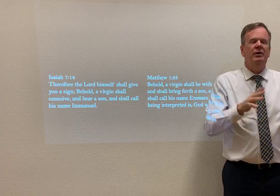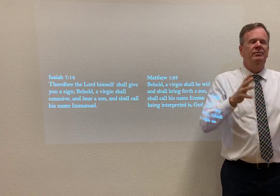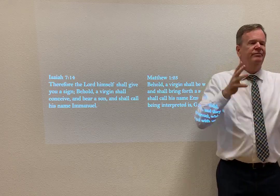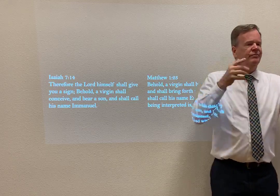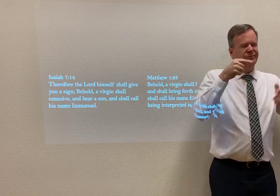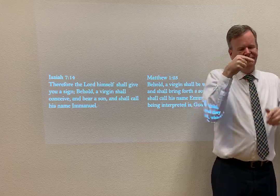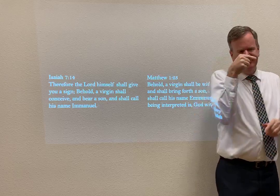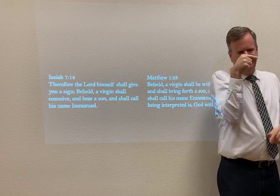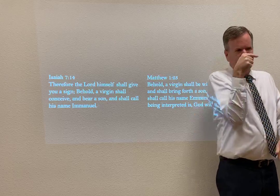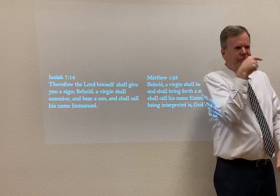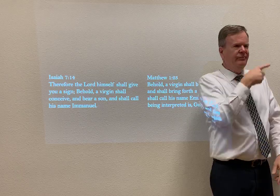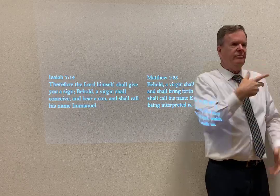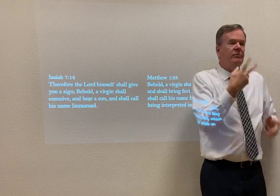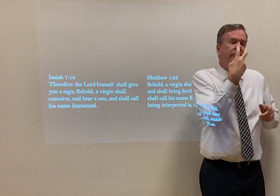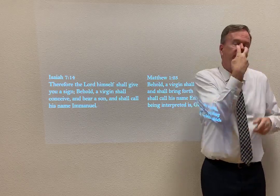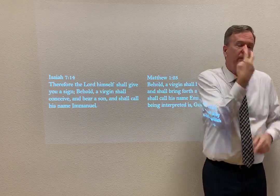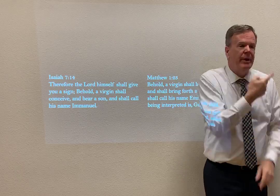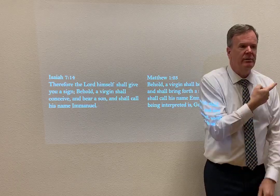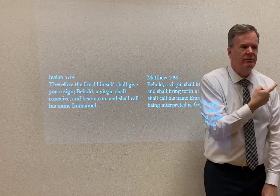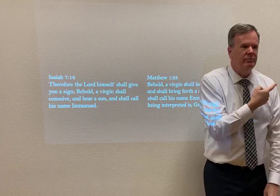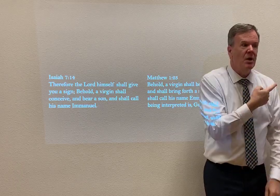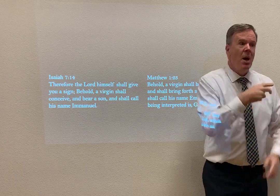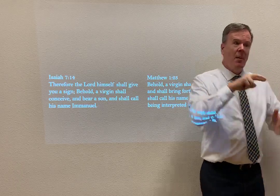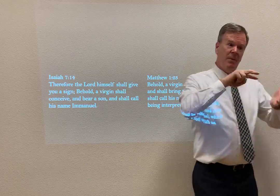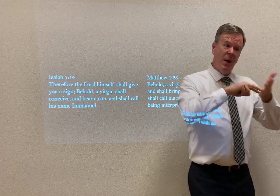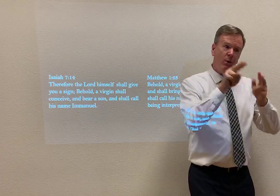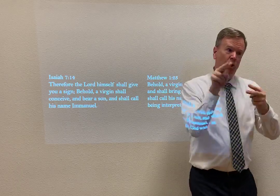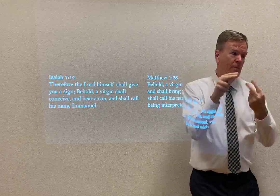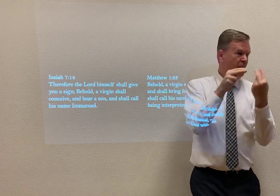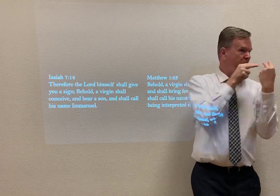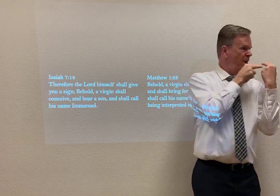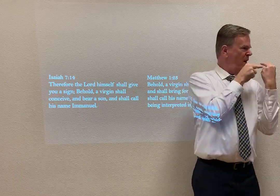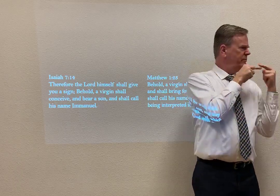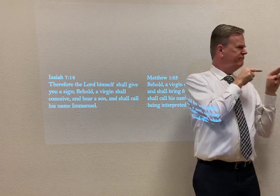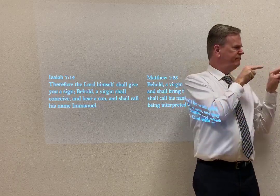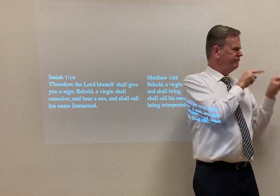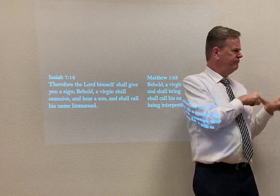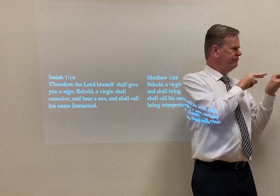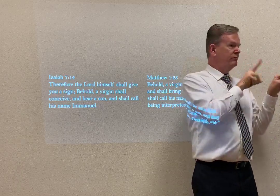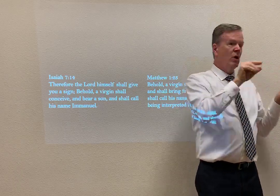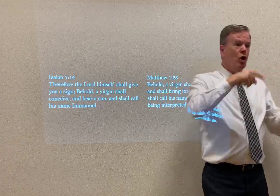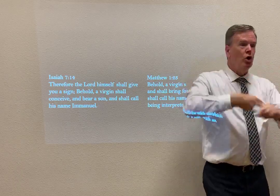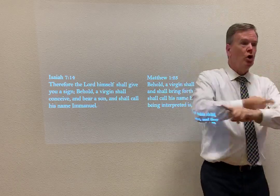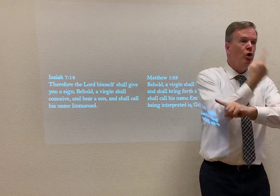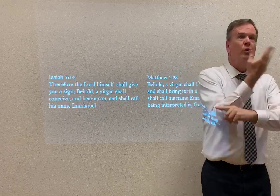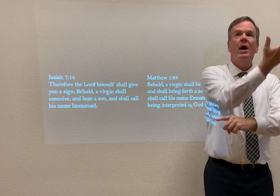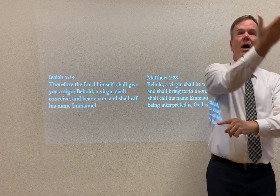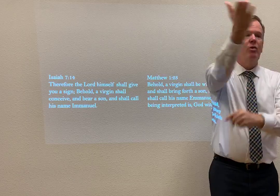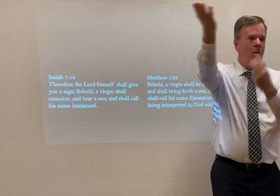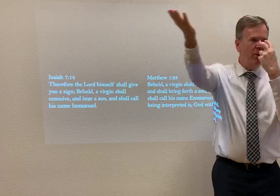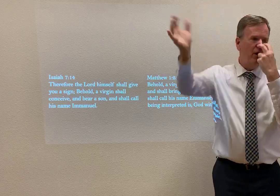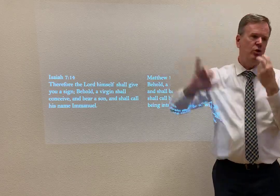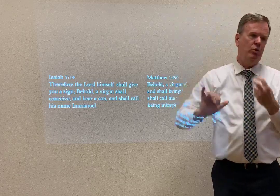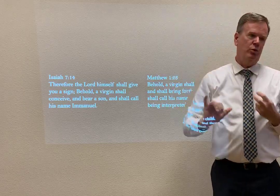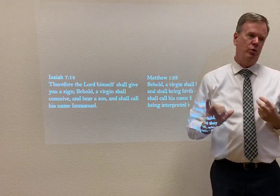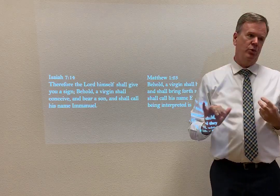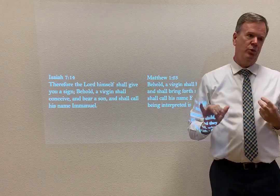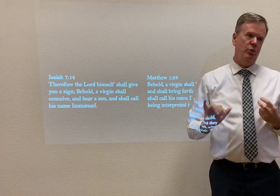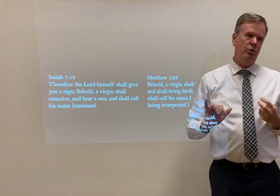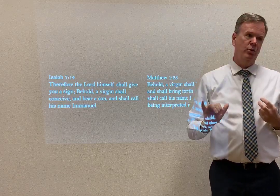problem. Right, that's up to them. They were blind, right? So we look in the past and we can look down at them, right? We can very easily do that, but there's a